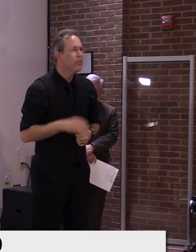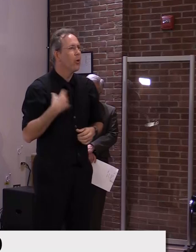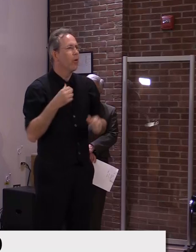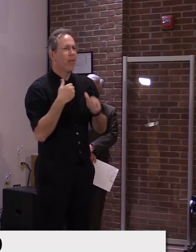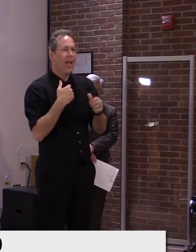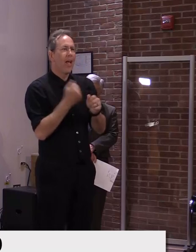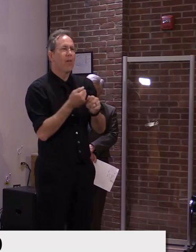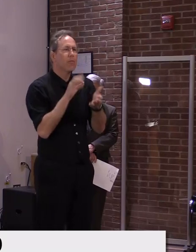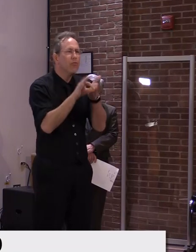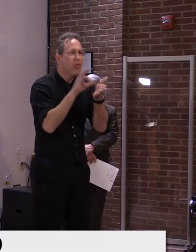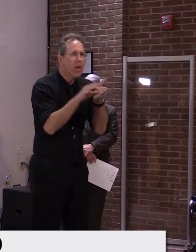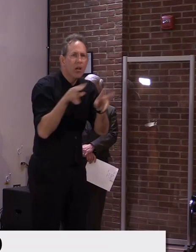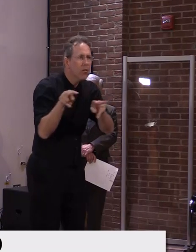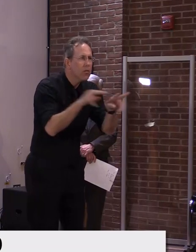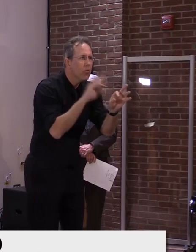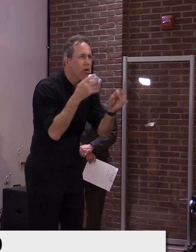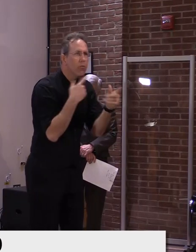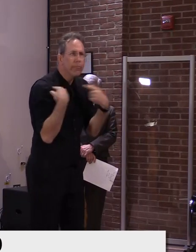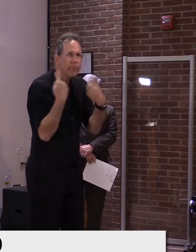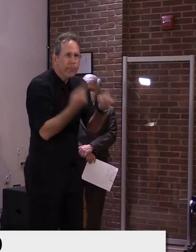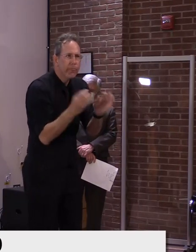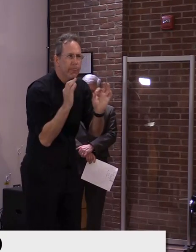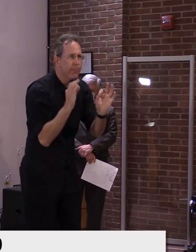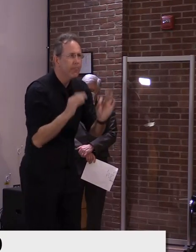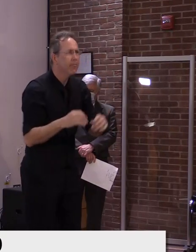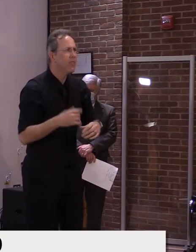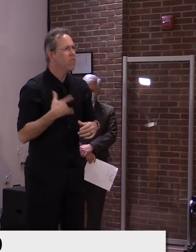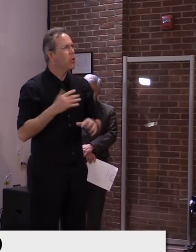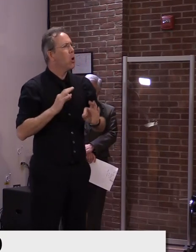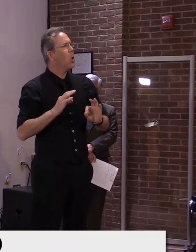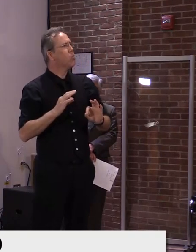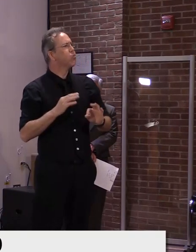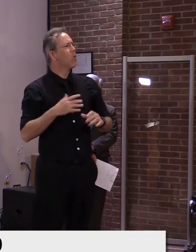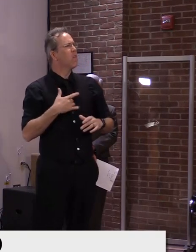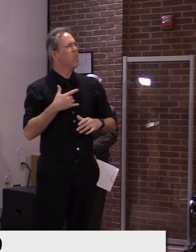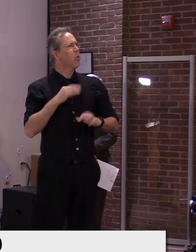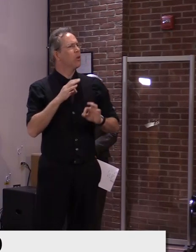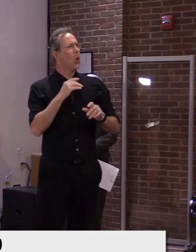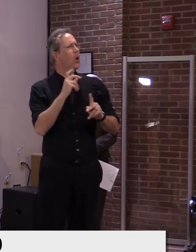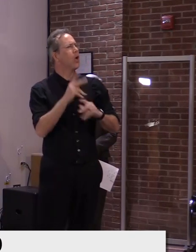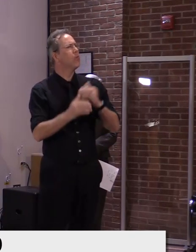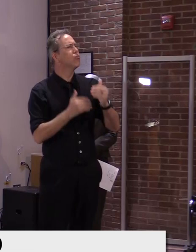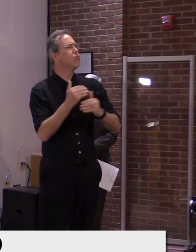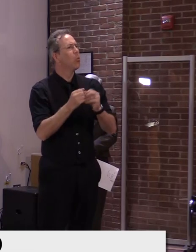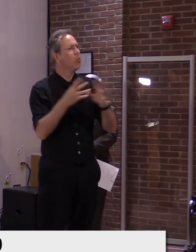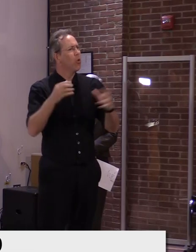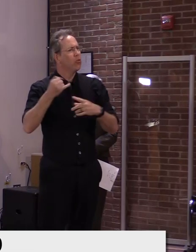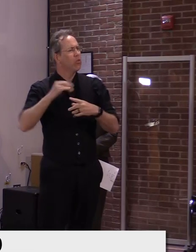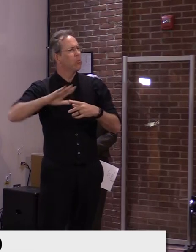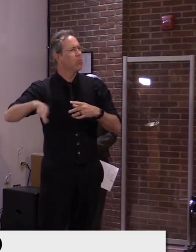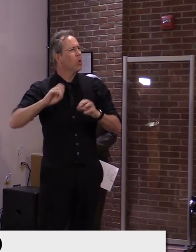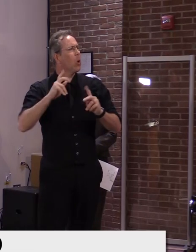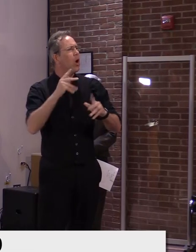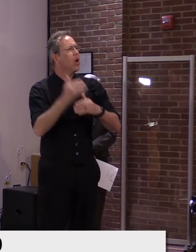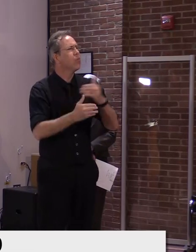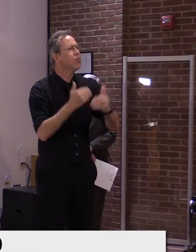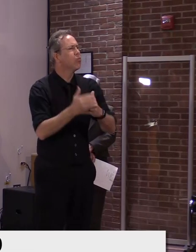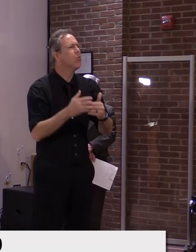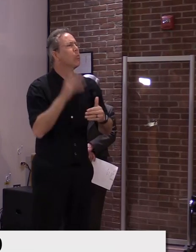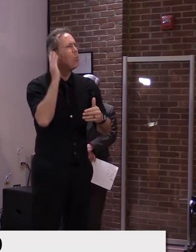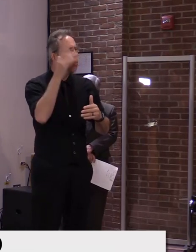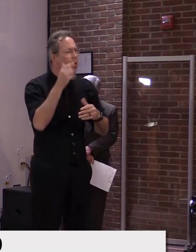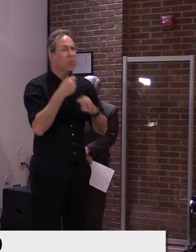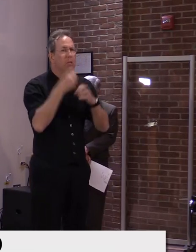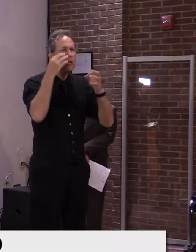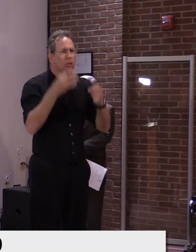We feel as though we'll be okay at this point in time, and they'll make a decision soon. And like I said,